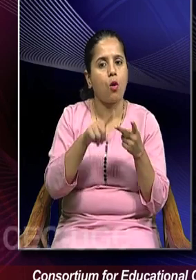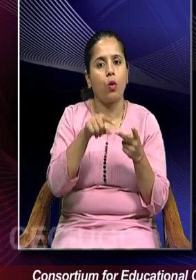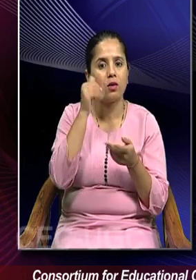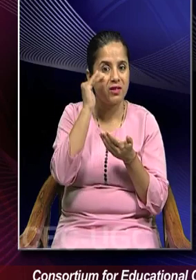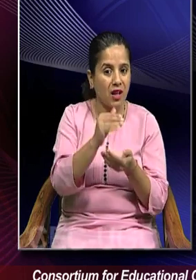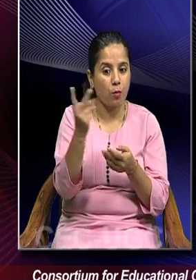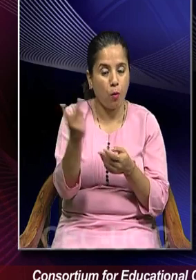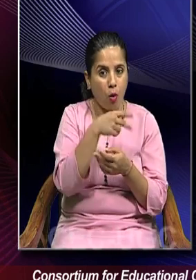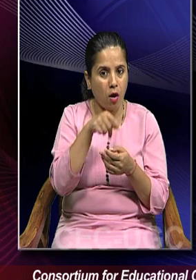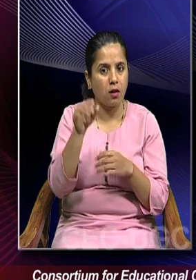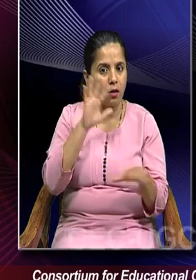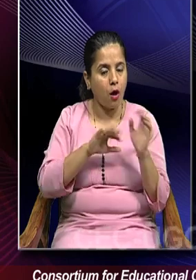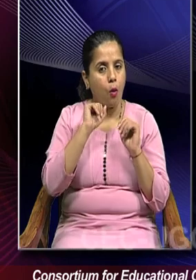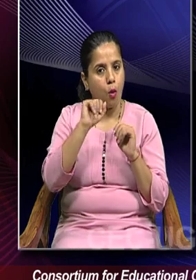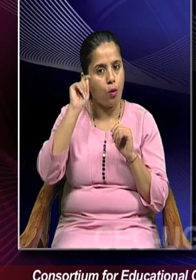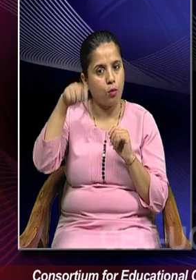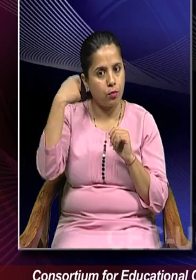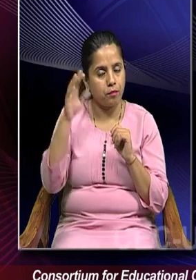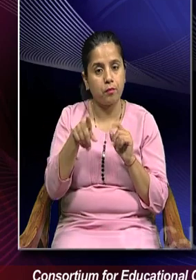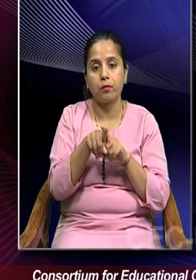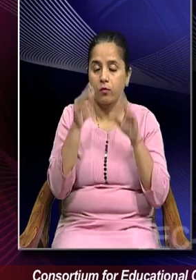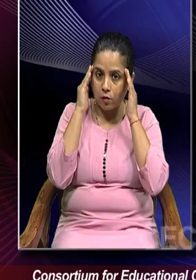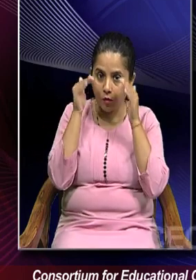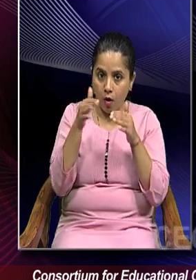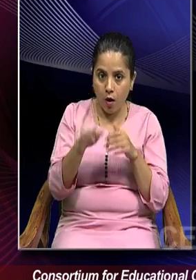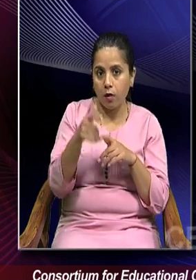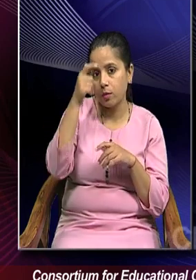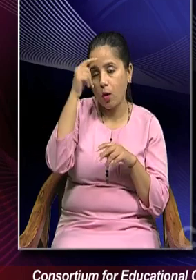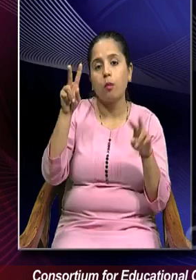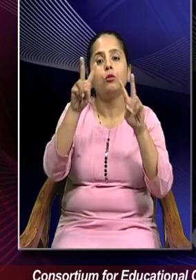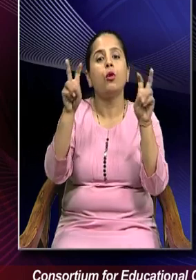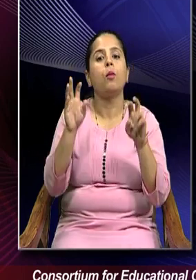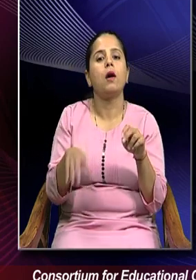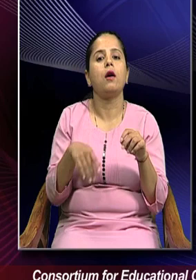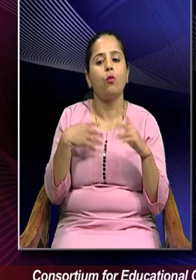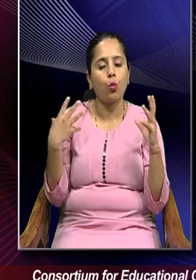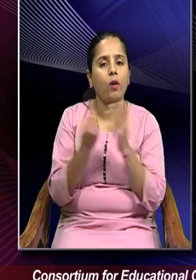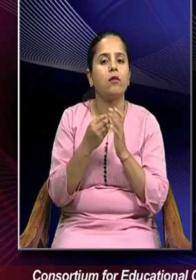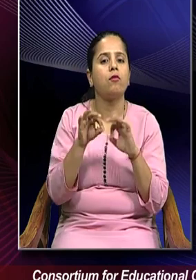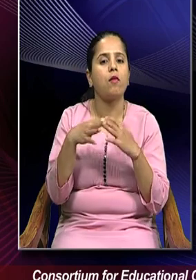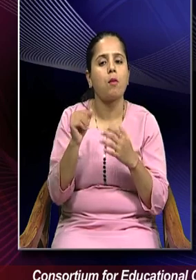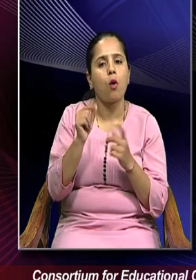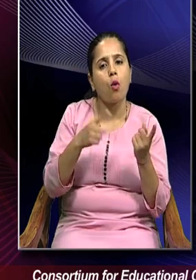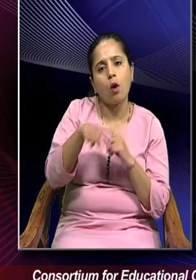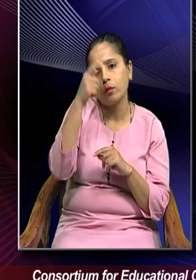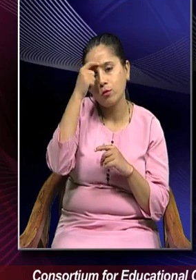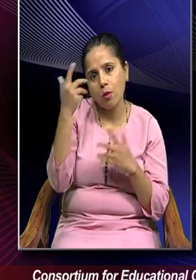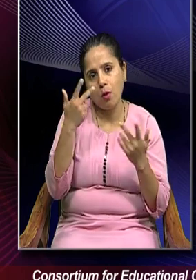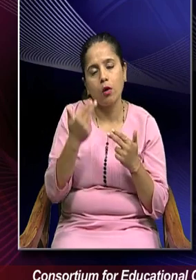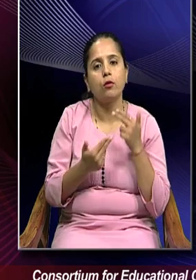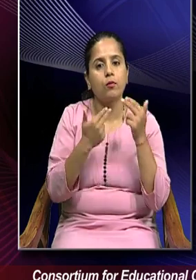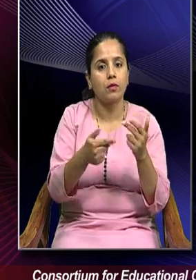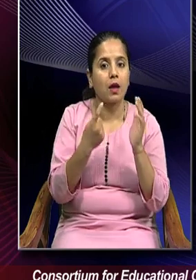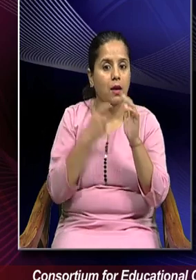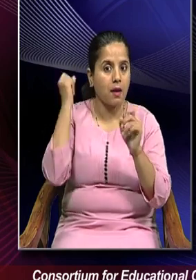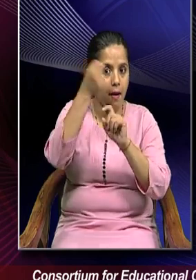Bobby Deol played their parts, and it also focuses on the issue of joint family as well. And Ramayana and